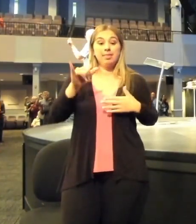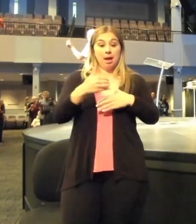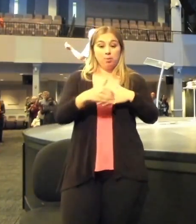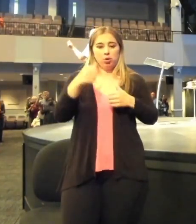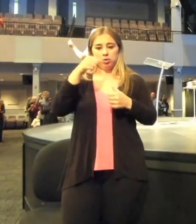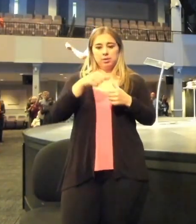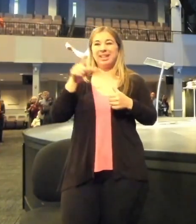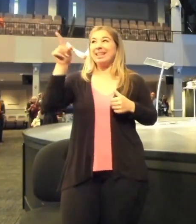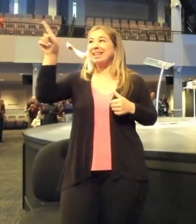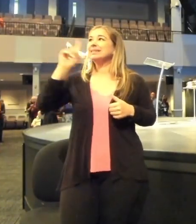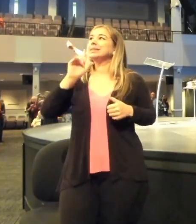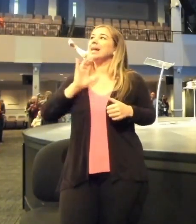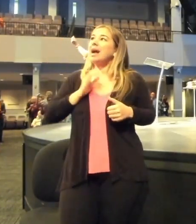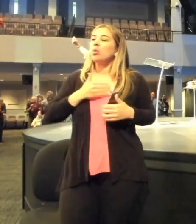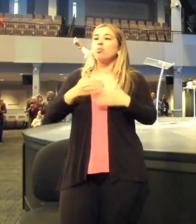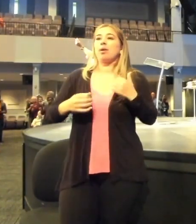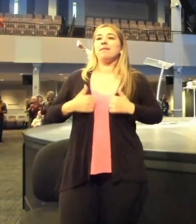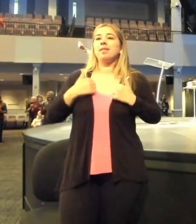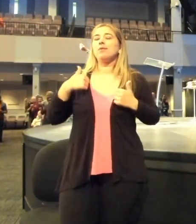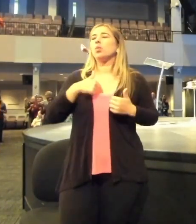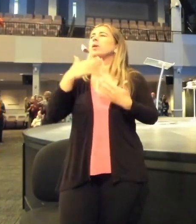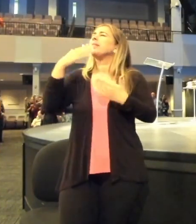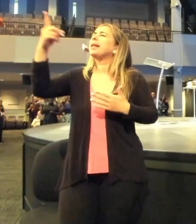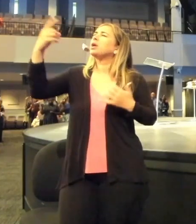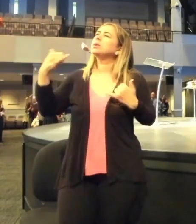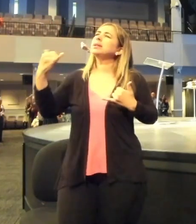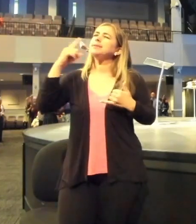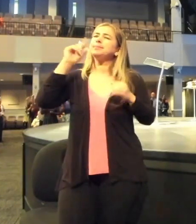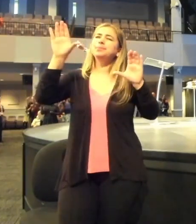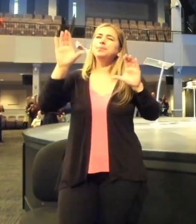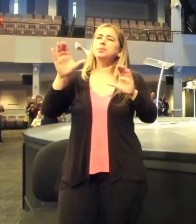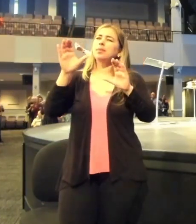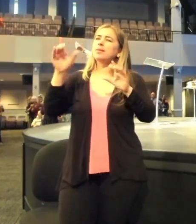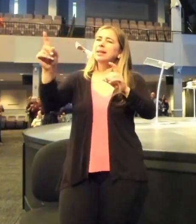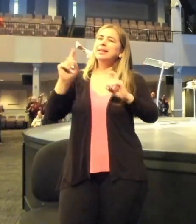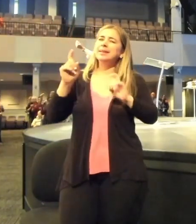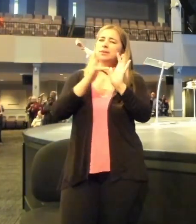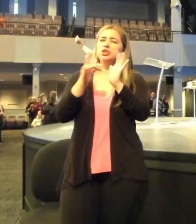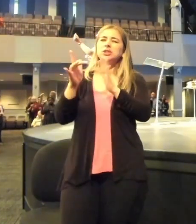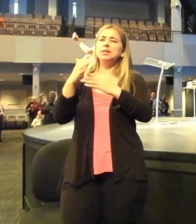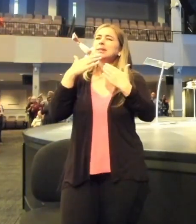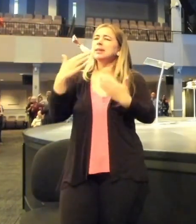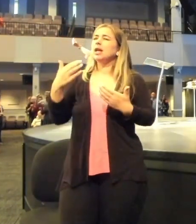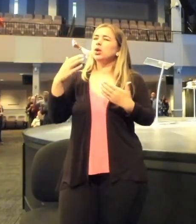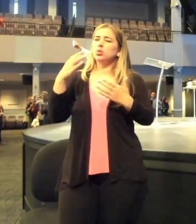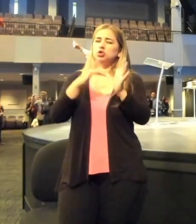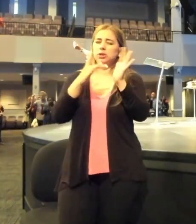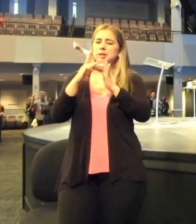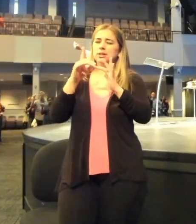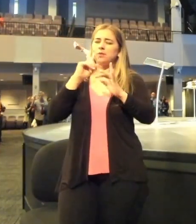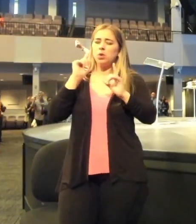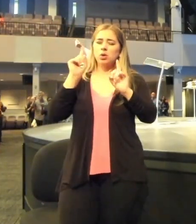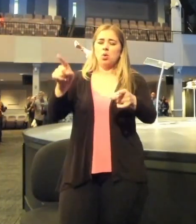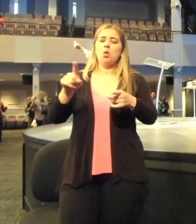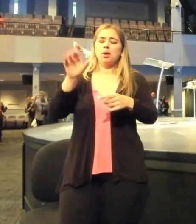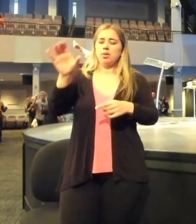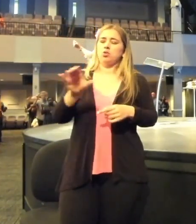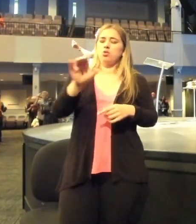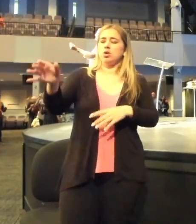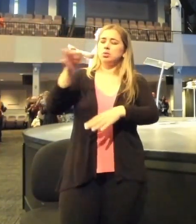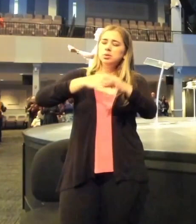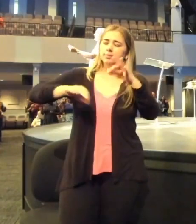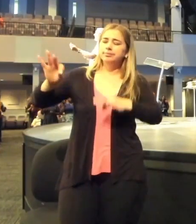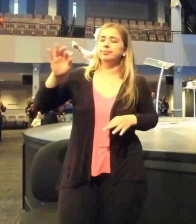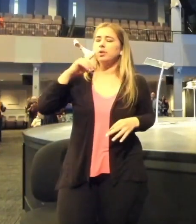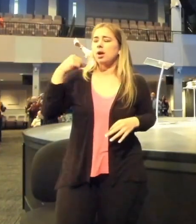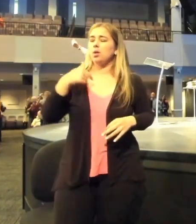is our bread of life. Lord, we thank you today for the wonderful gift of Jesus. Thank you that Jesus, you went to the cross and you took our place.